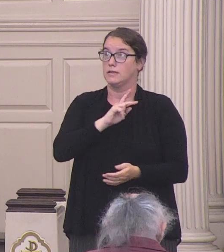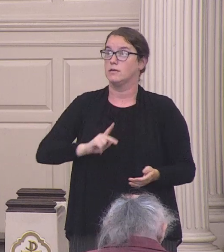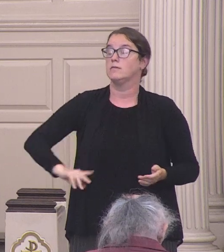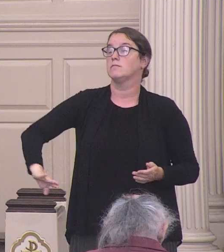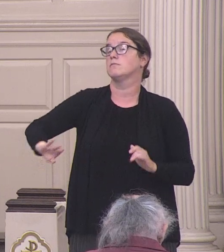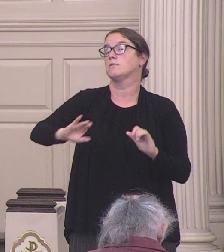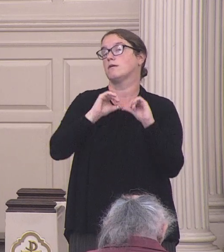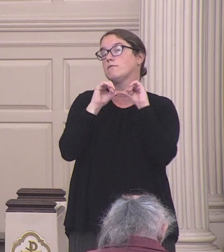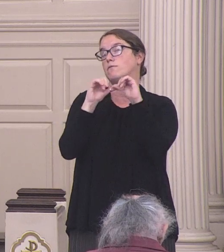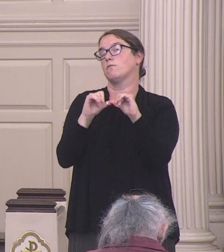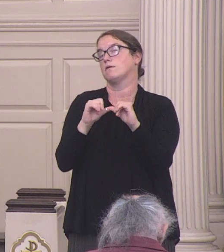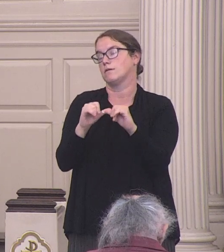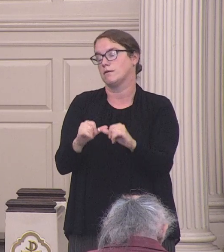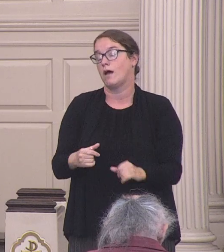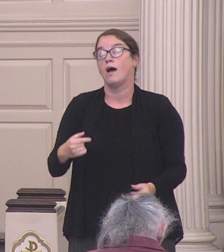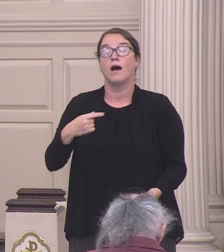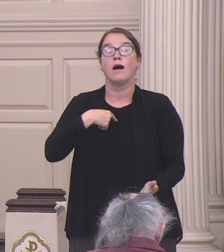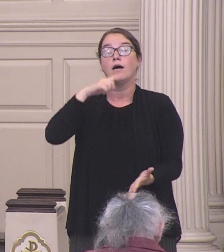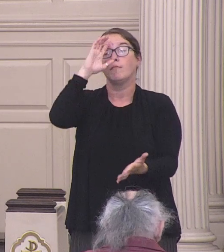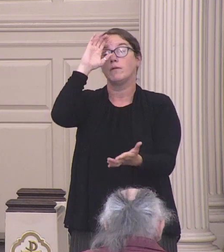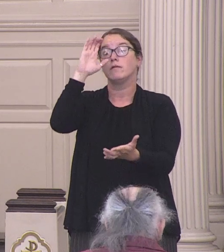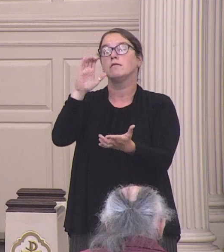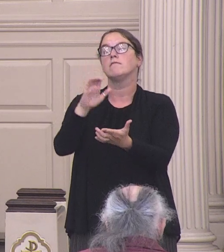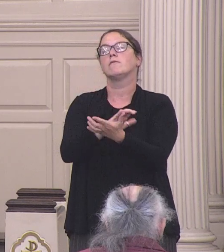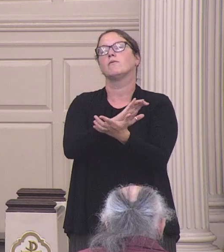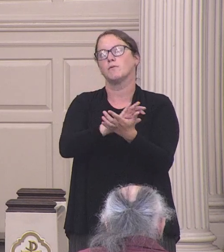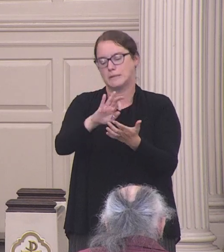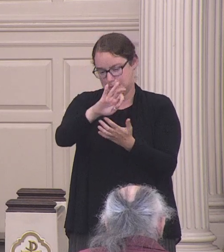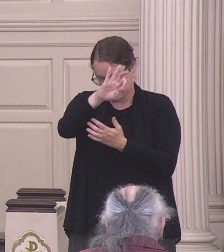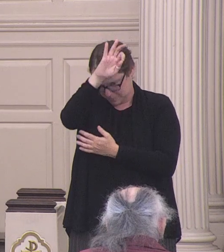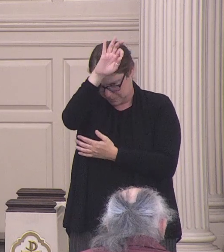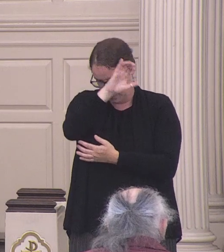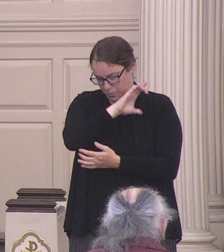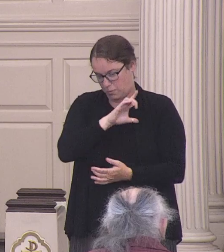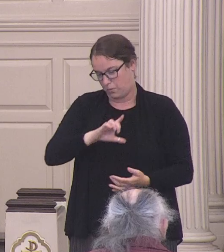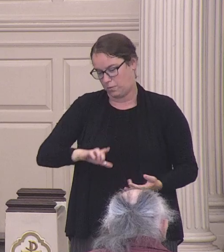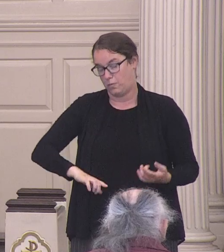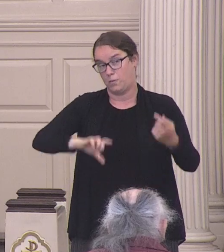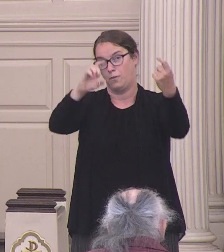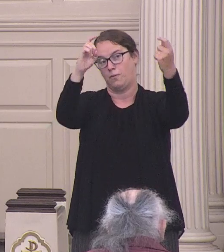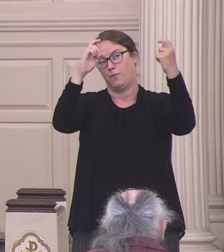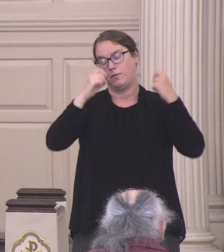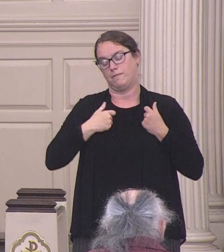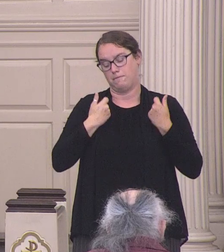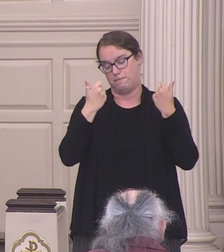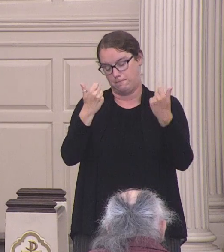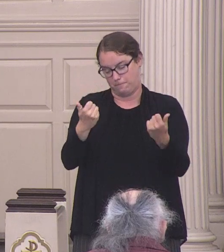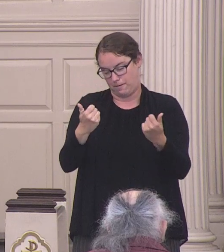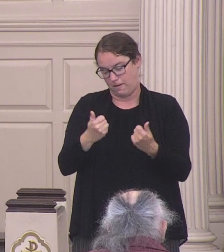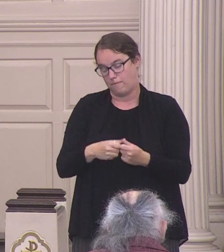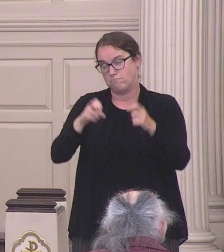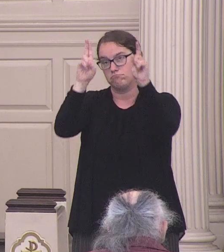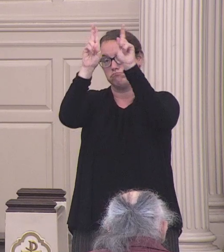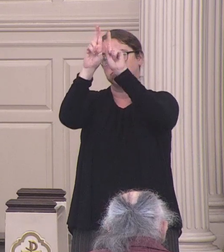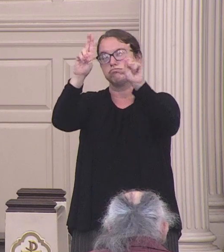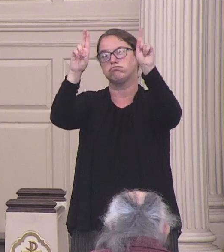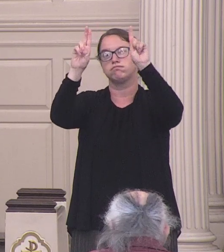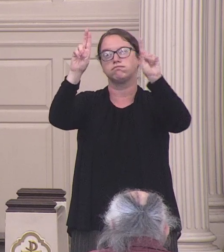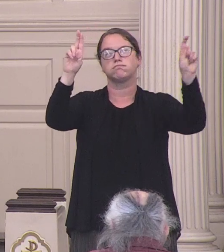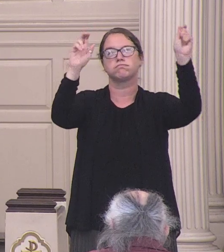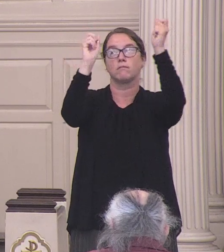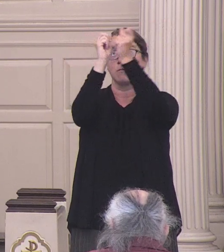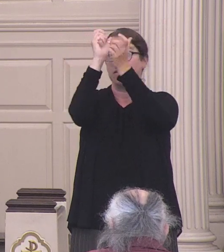end. I believe in the Holy Spirit, the Lord, the giver of life, who proceeds from the Father and the